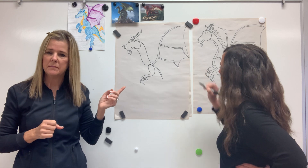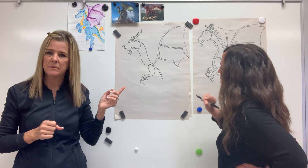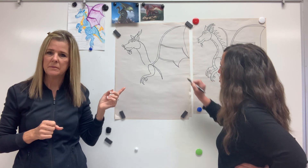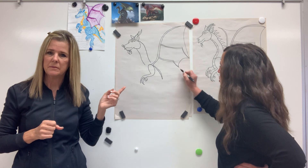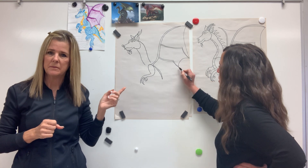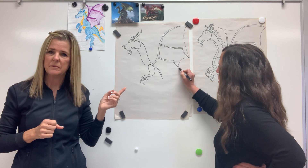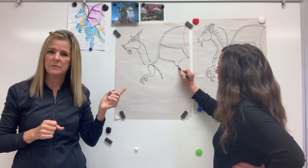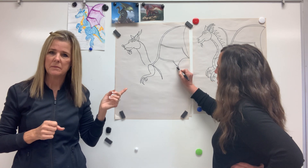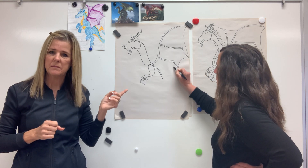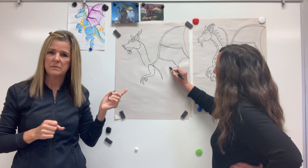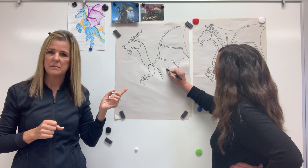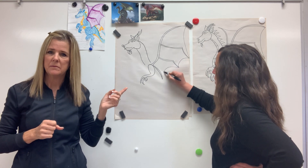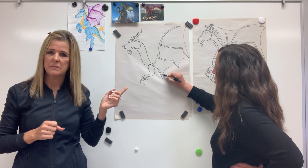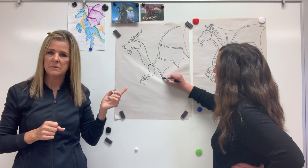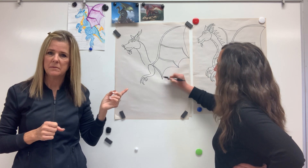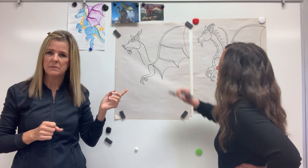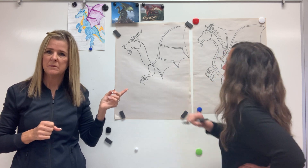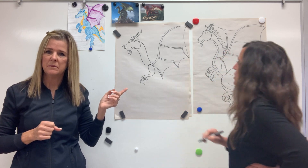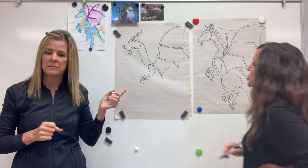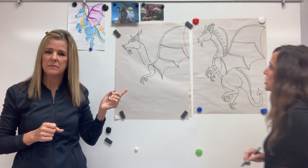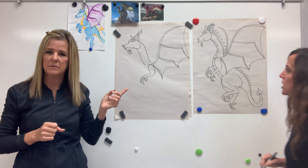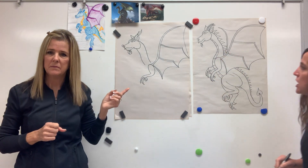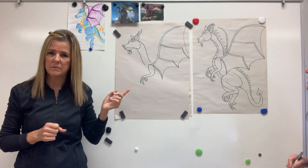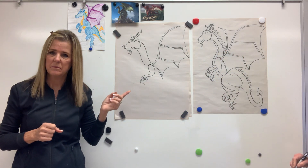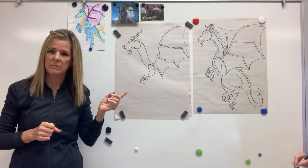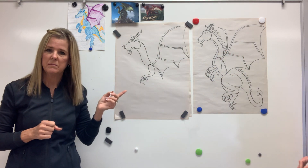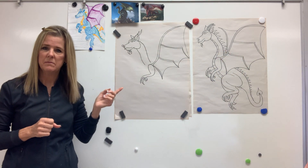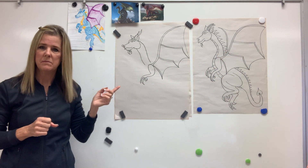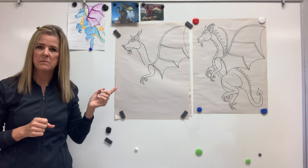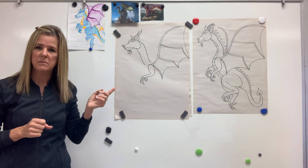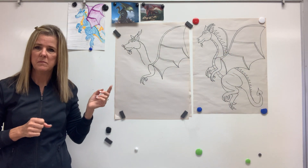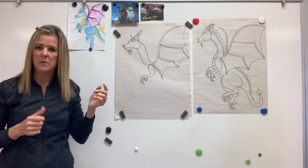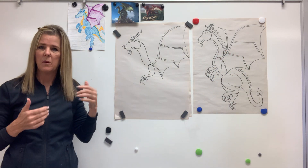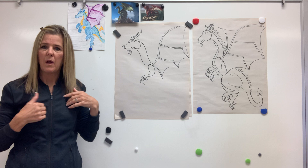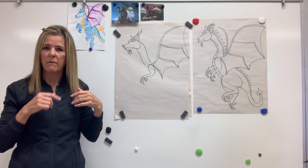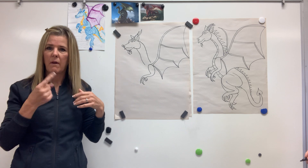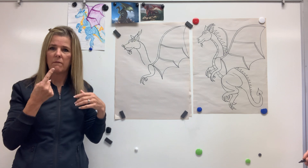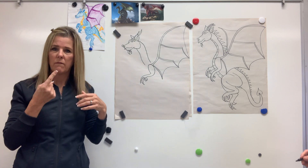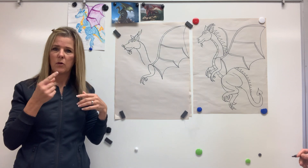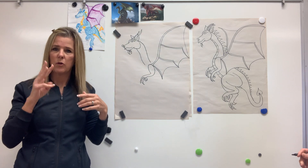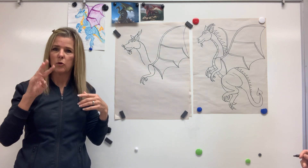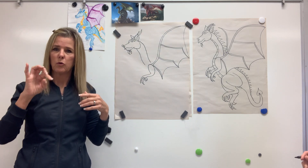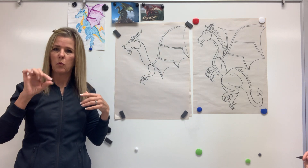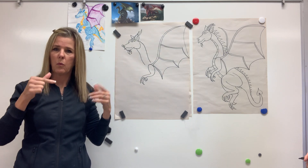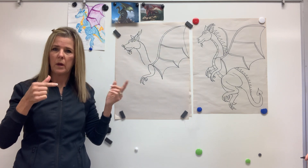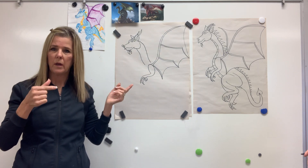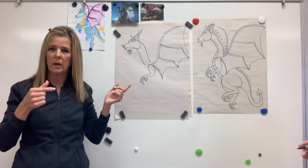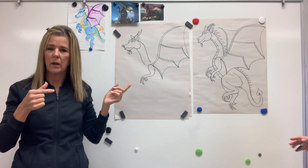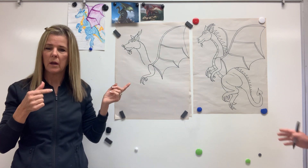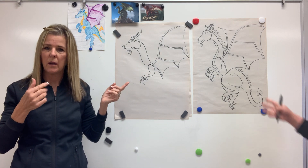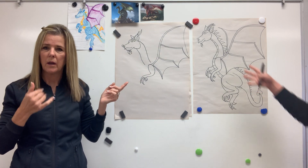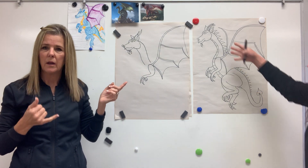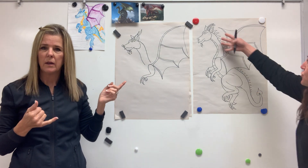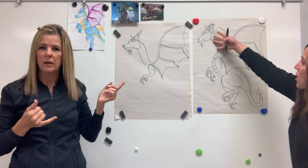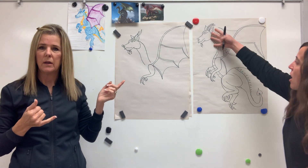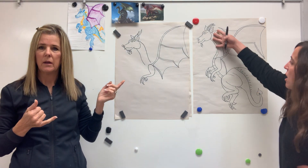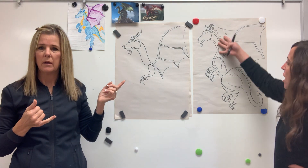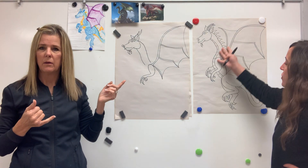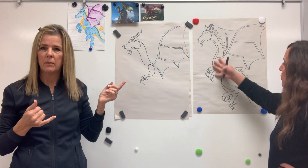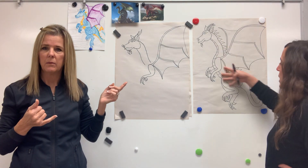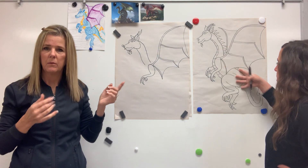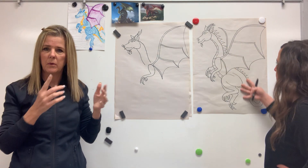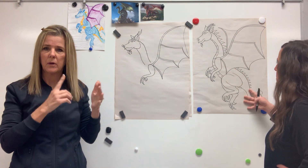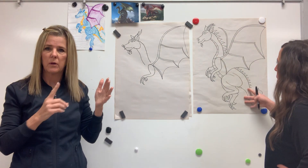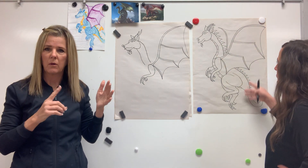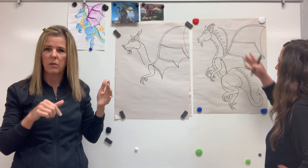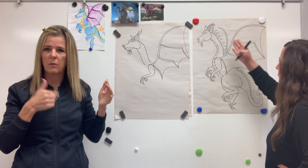curve and touch. Make it curve and touch. So we've got our first wing. Now we're gonna go ahead and draw